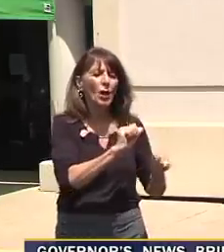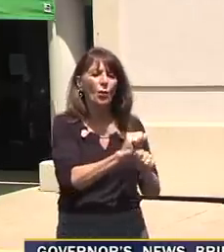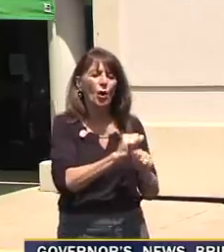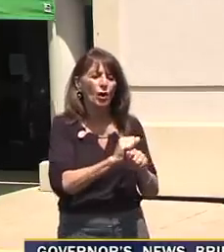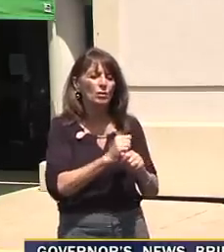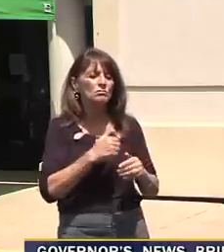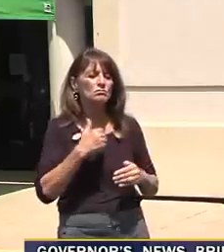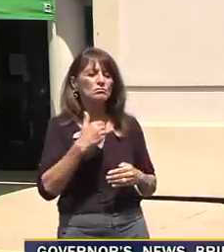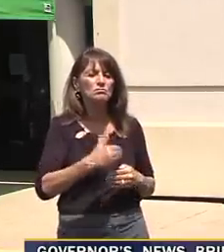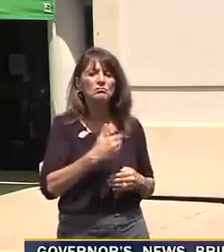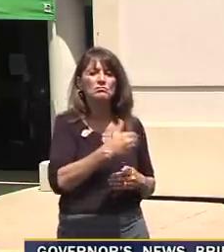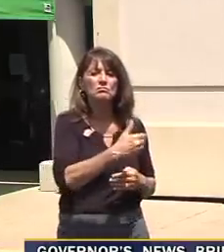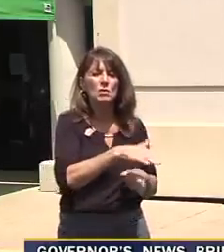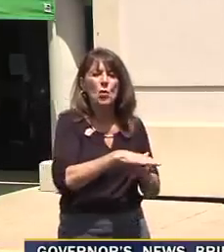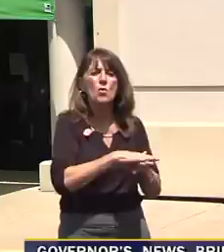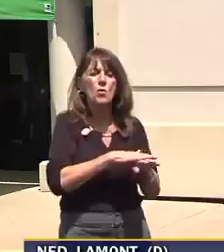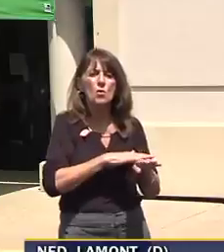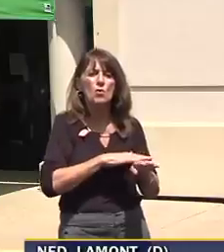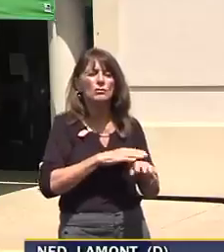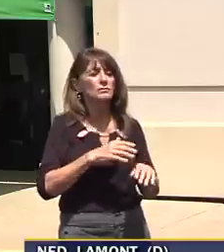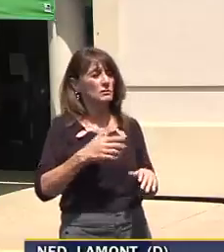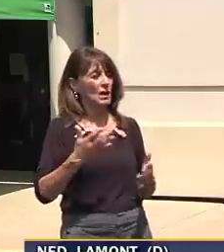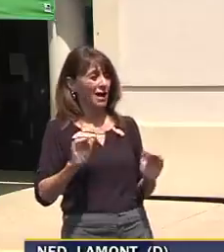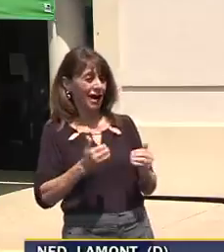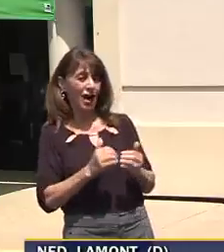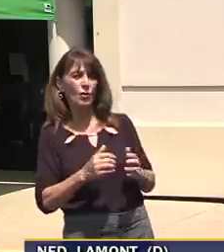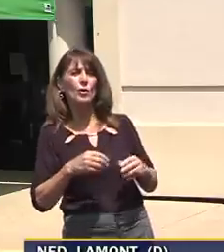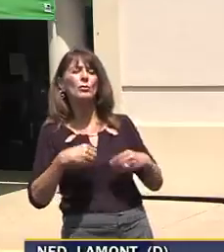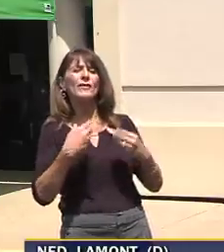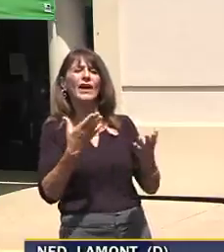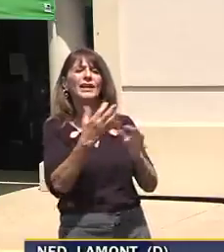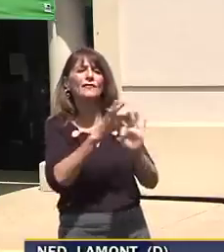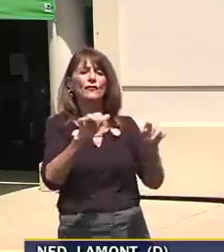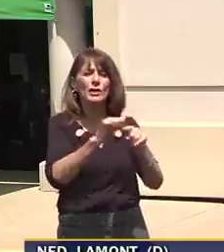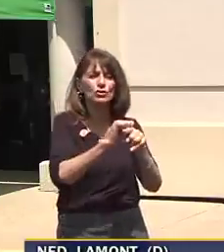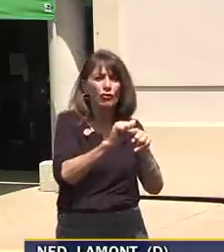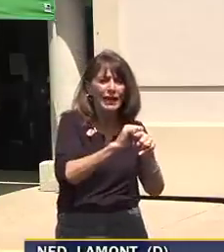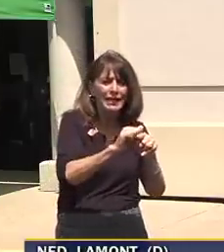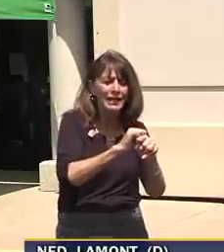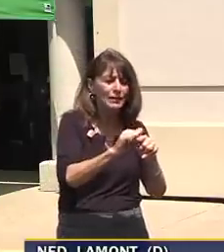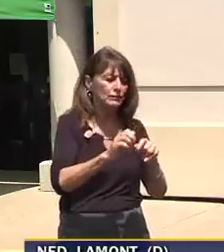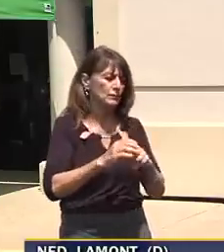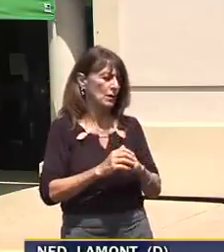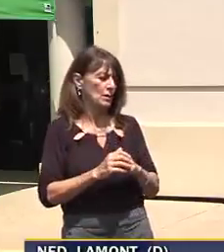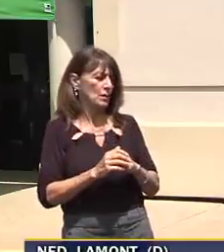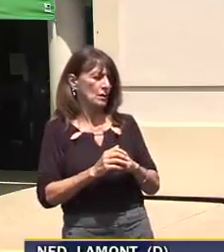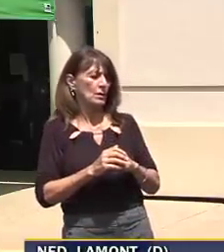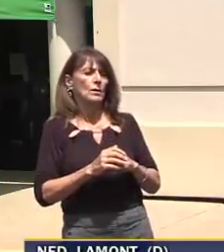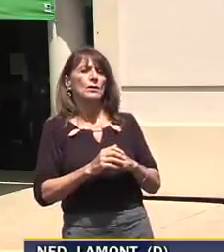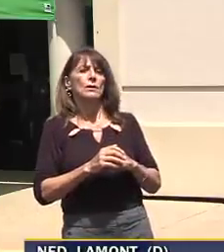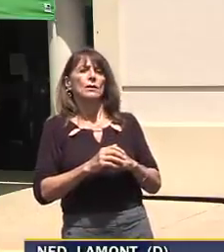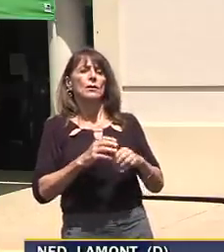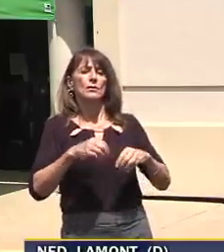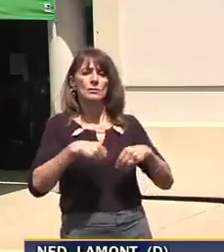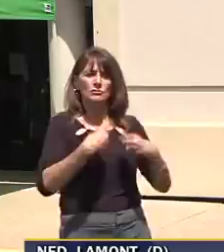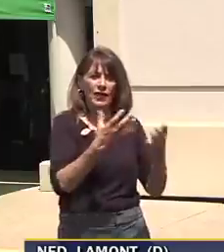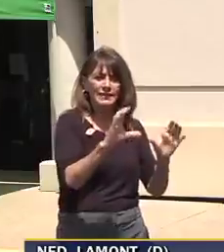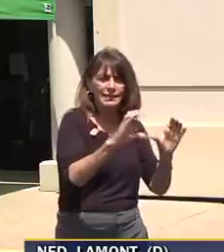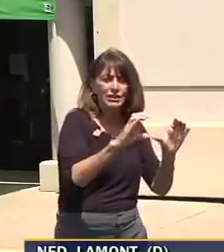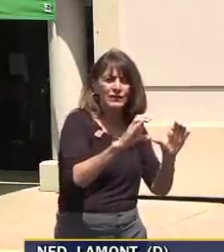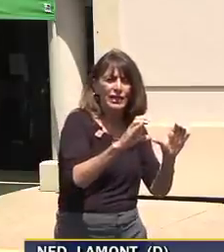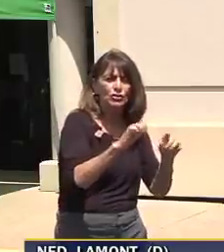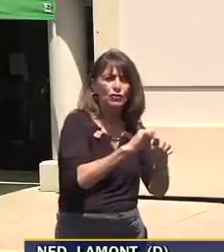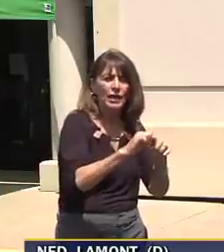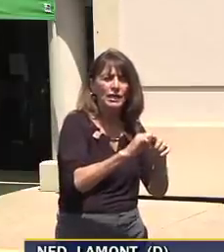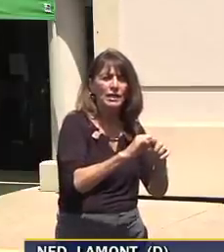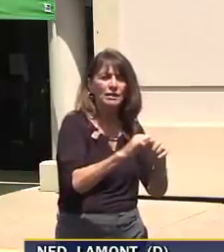to work. We're providing free training certificates for everybody on unemployment right now. Give them an opportunity. Right now,